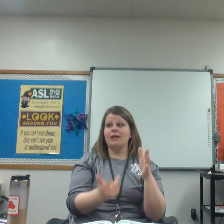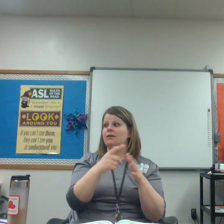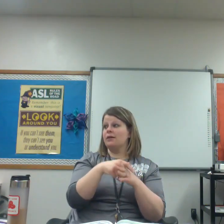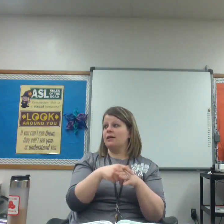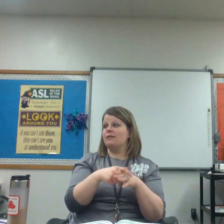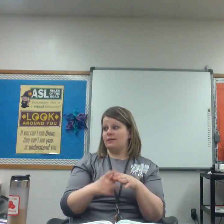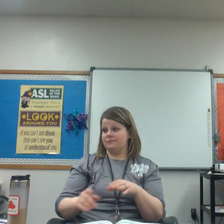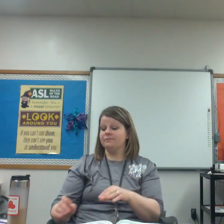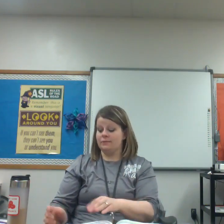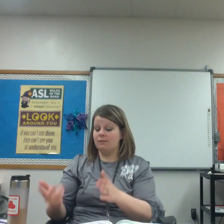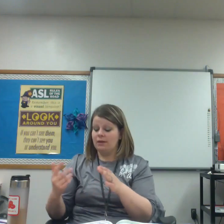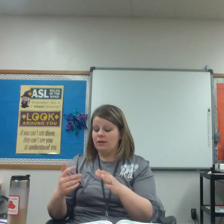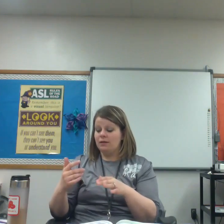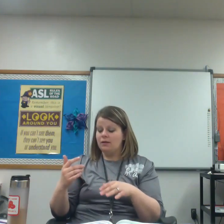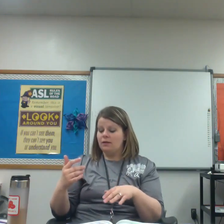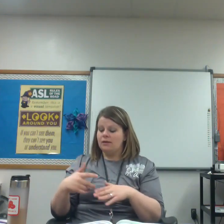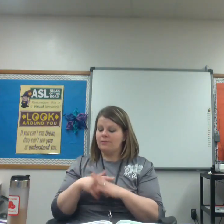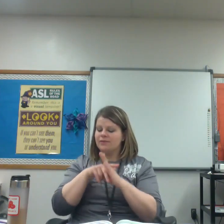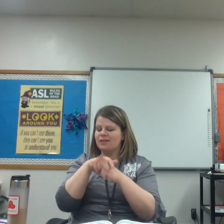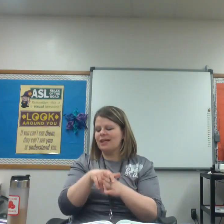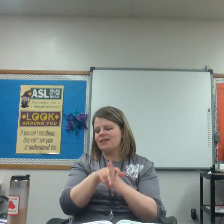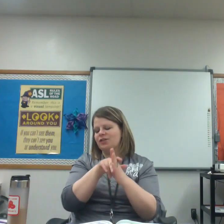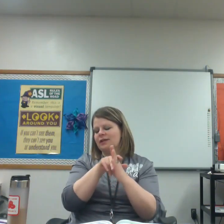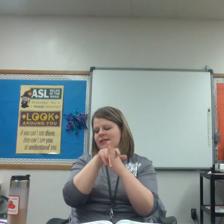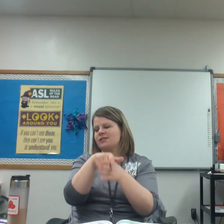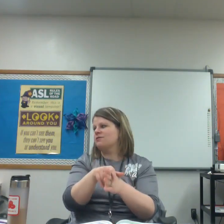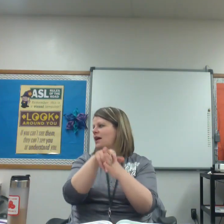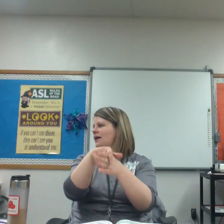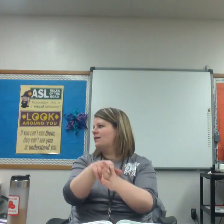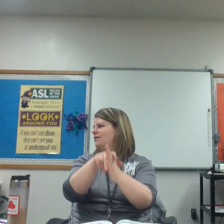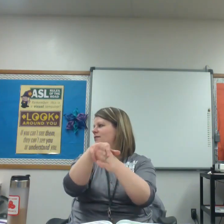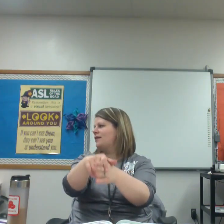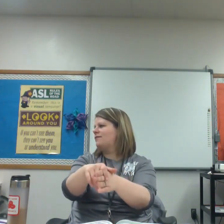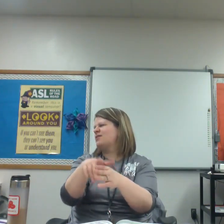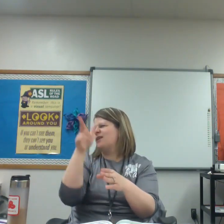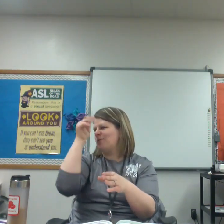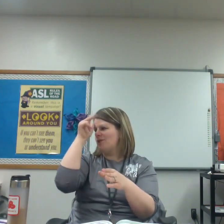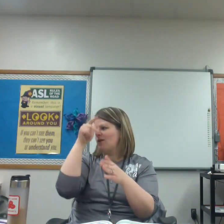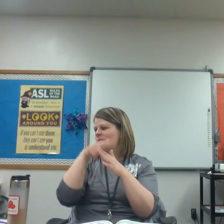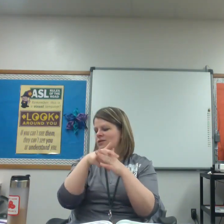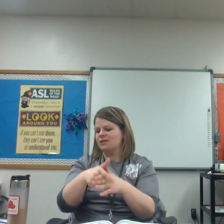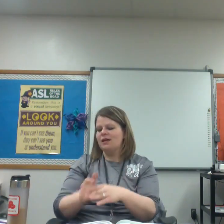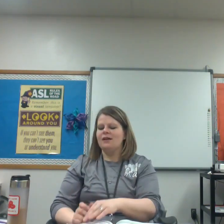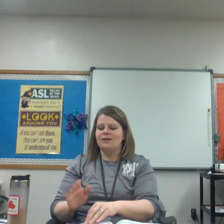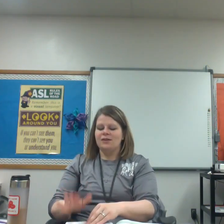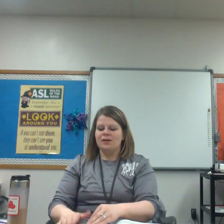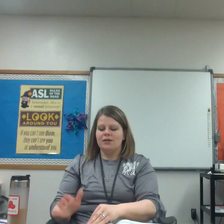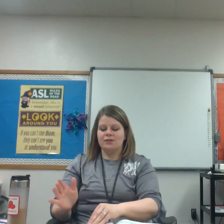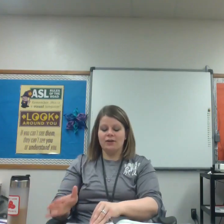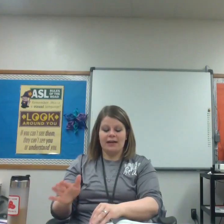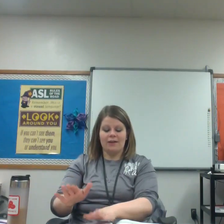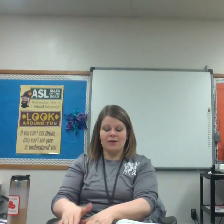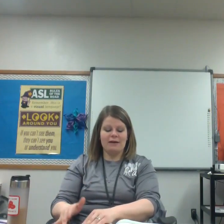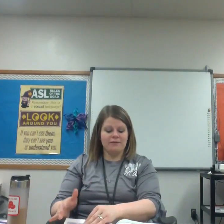or anything. Could be like ride. Yep, like they're doing this to ride. That's why you do like horse. So okay, now that you have a